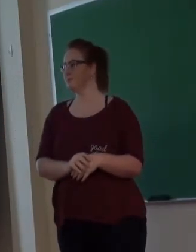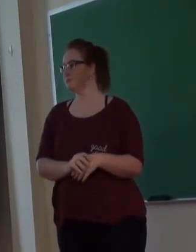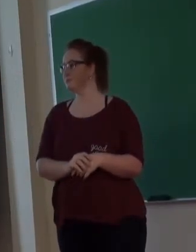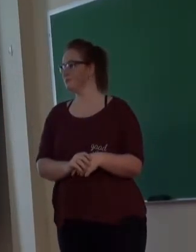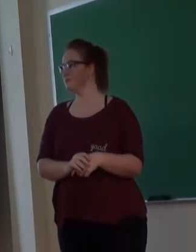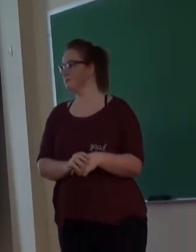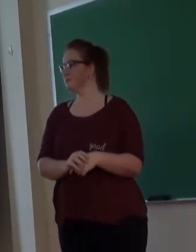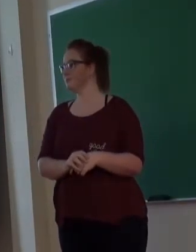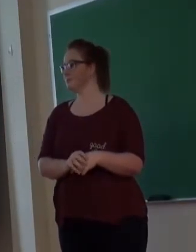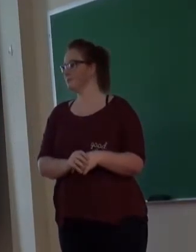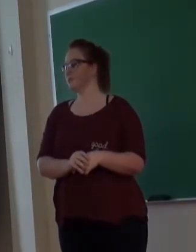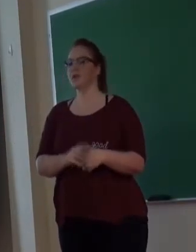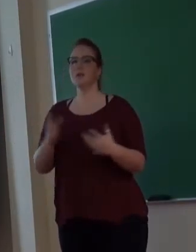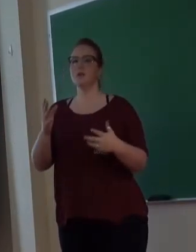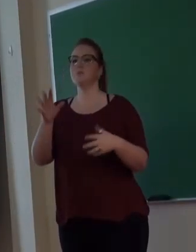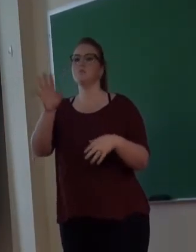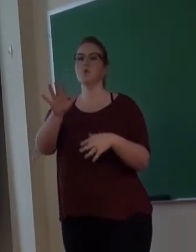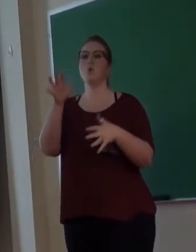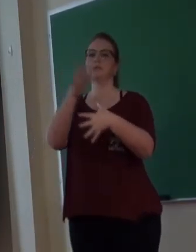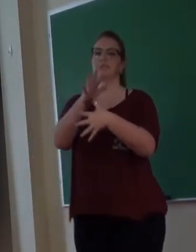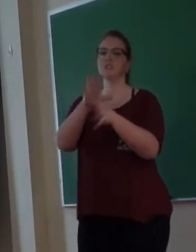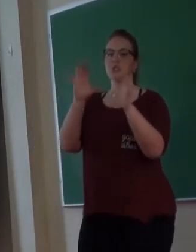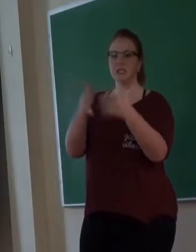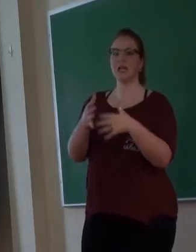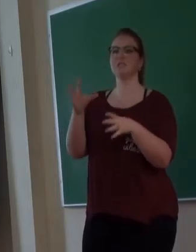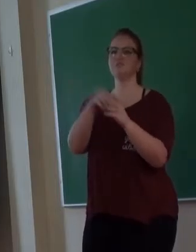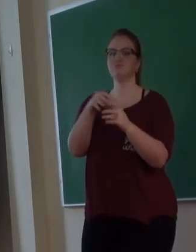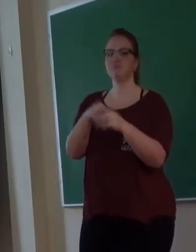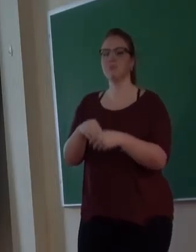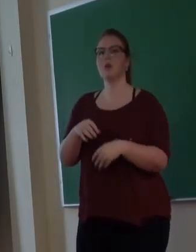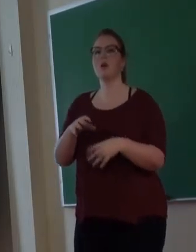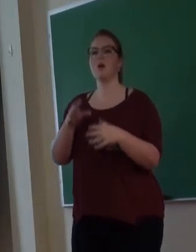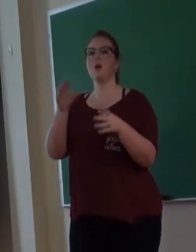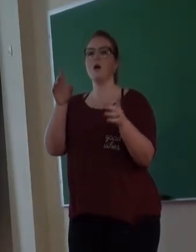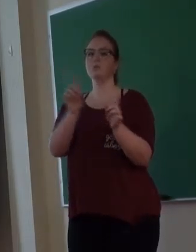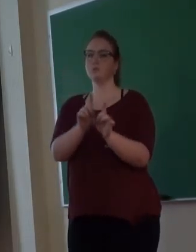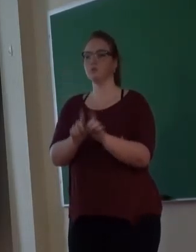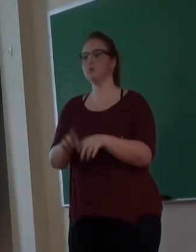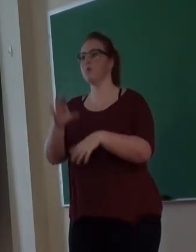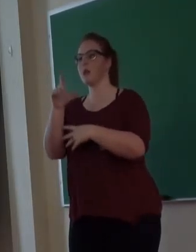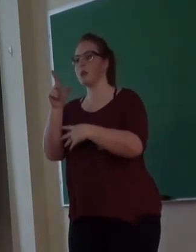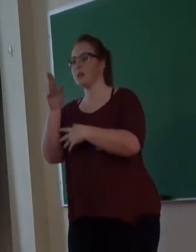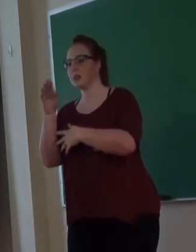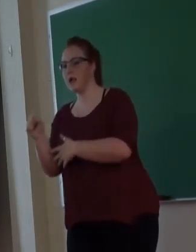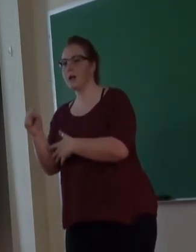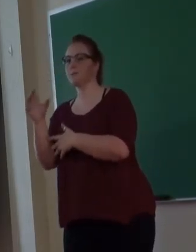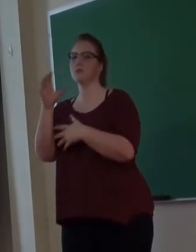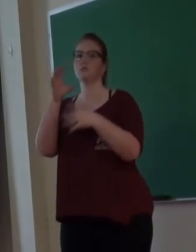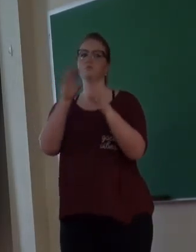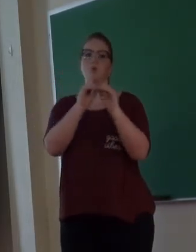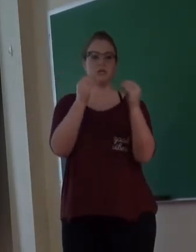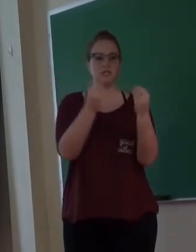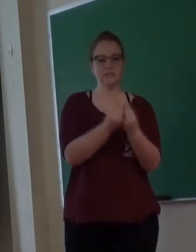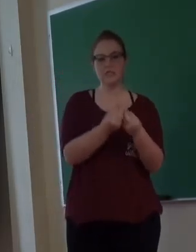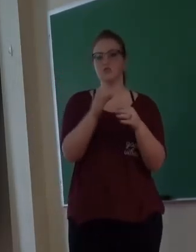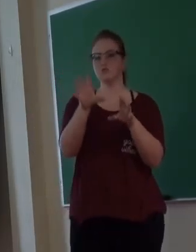Coursework and capstone projects, I mentioned that. Also your campus involvement. So the clubs and organizations, the things that you are